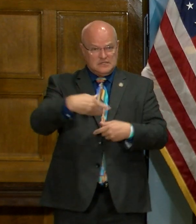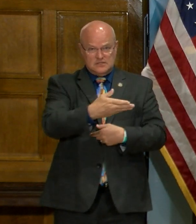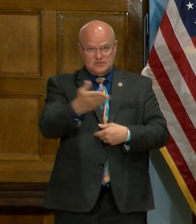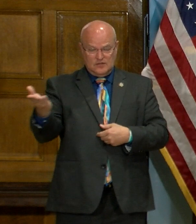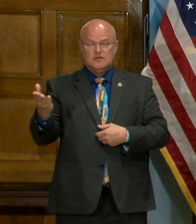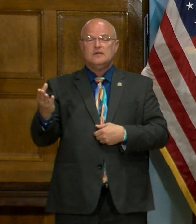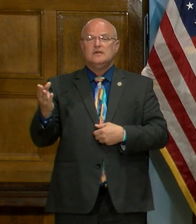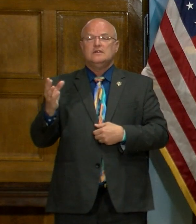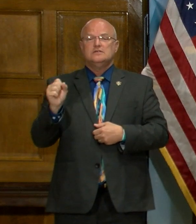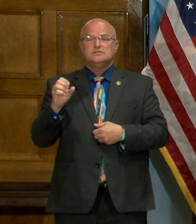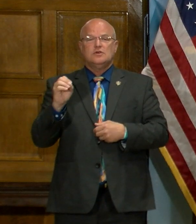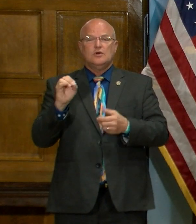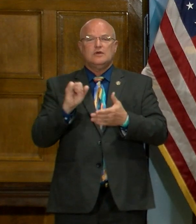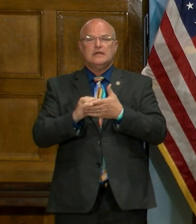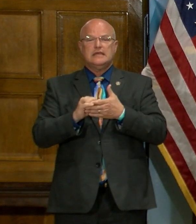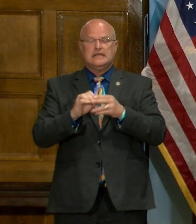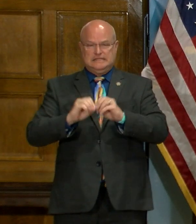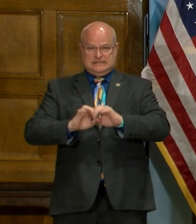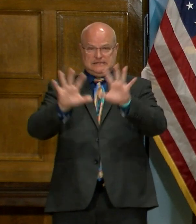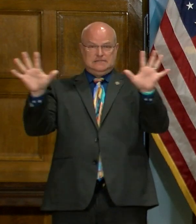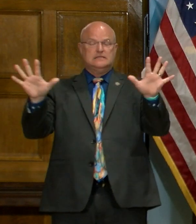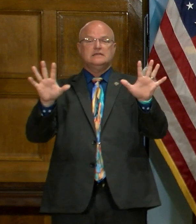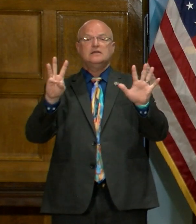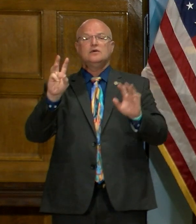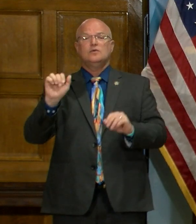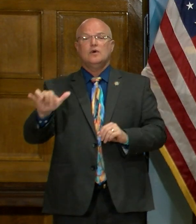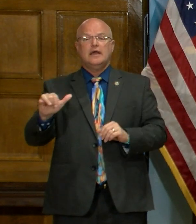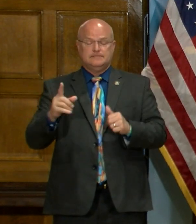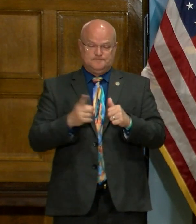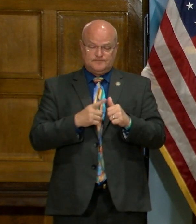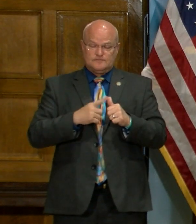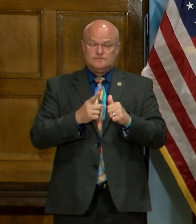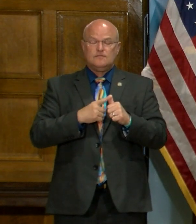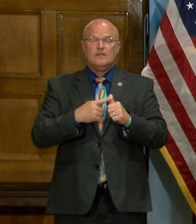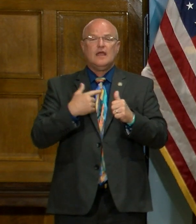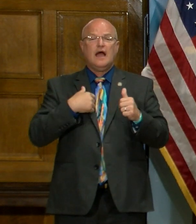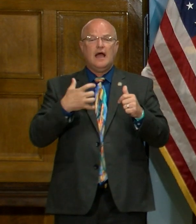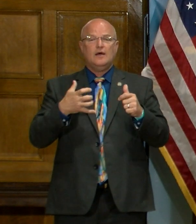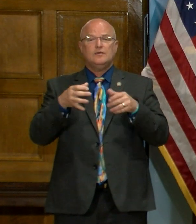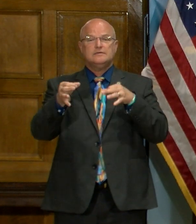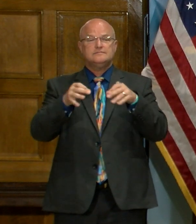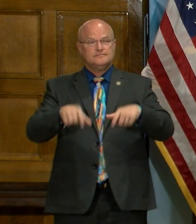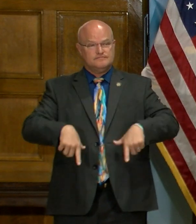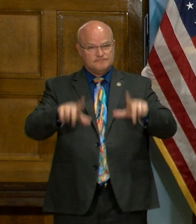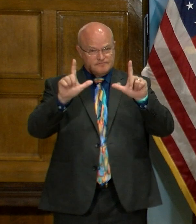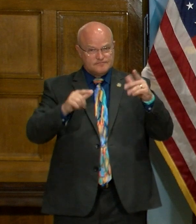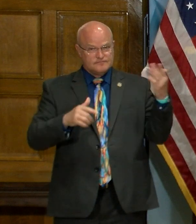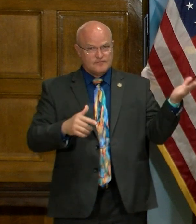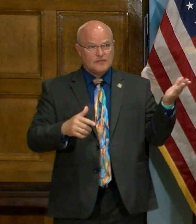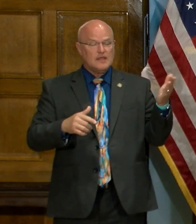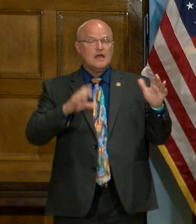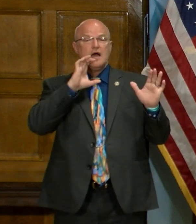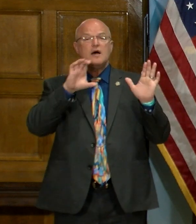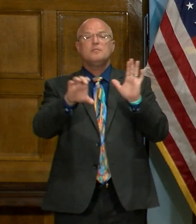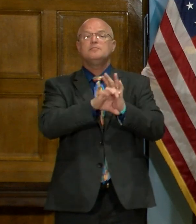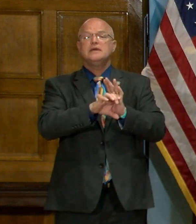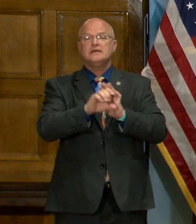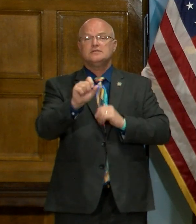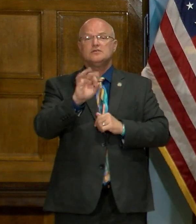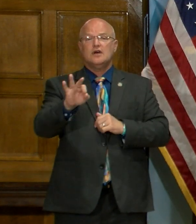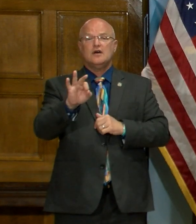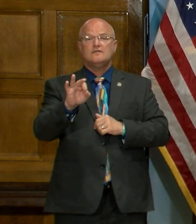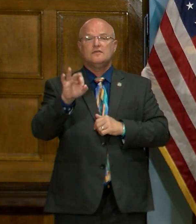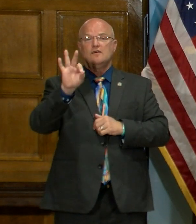information out to the public in a transparent way. First, let me put on the screen a picture